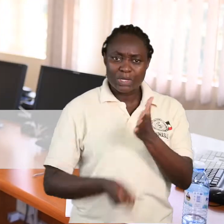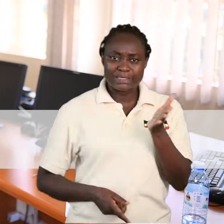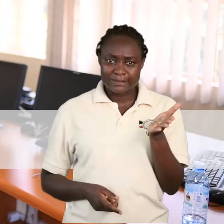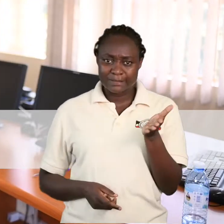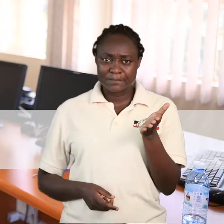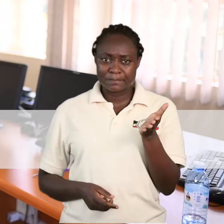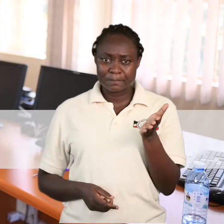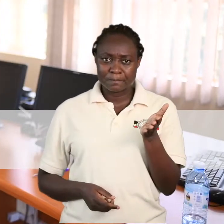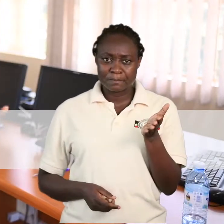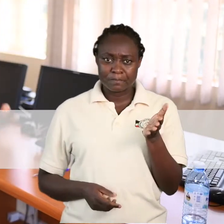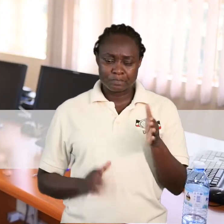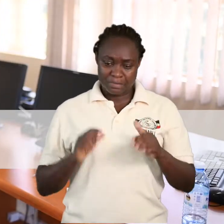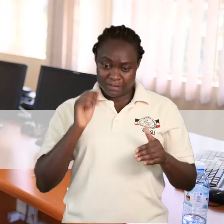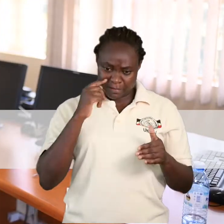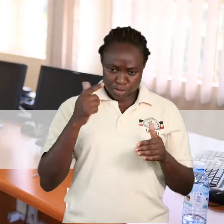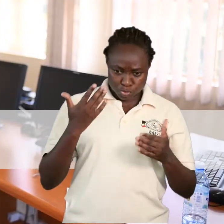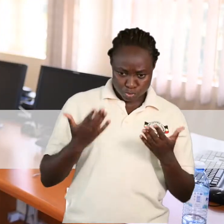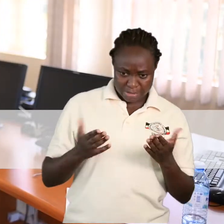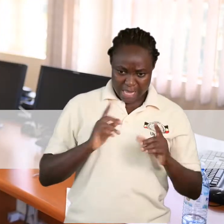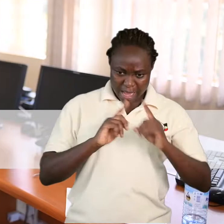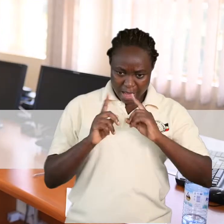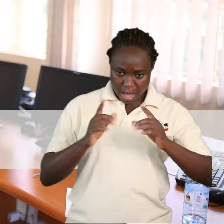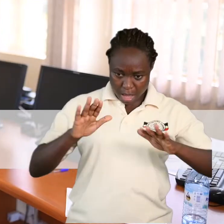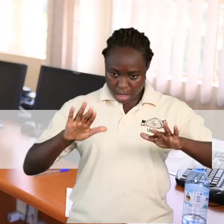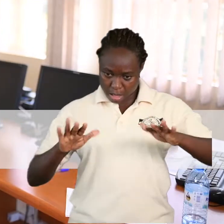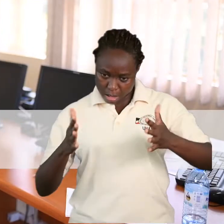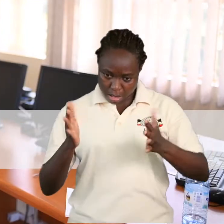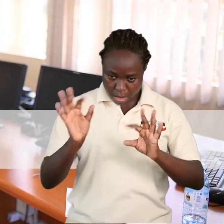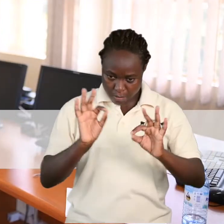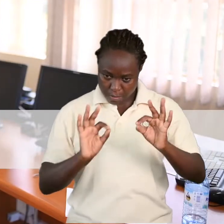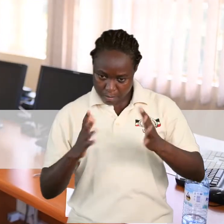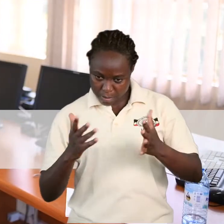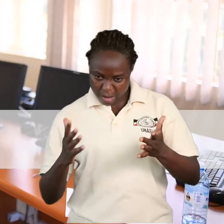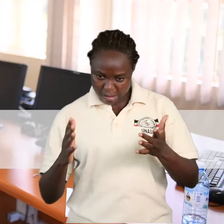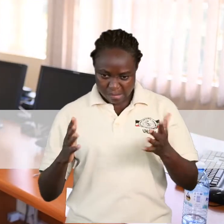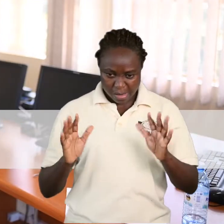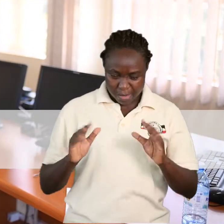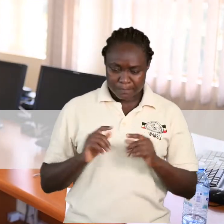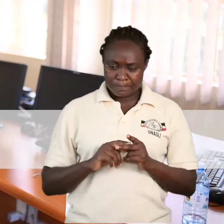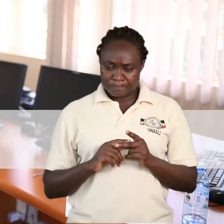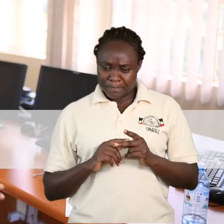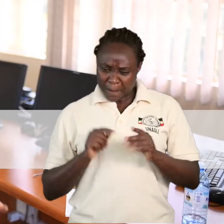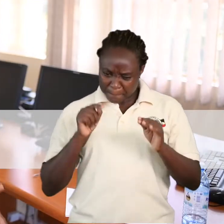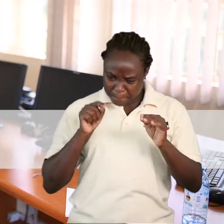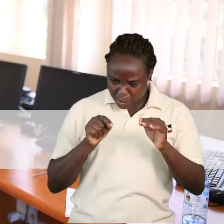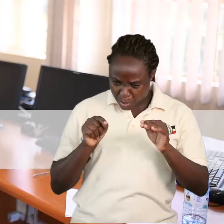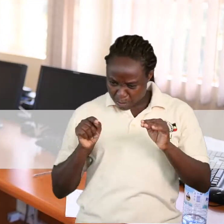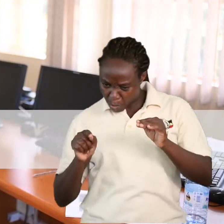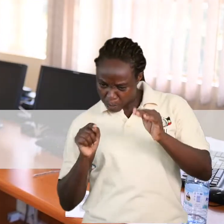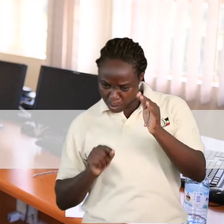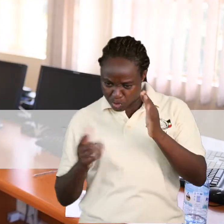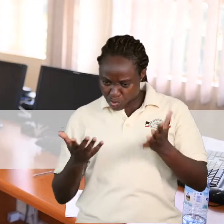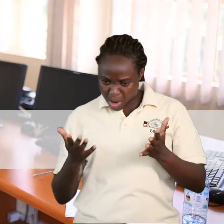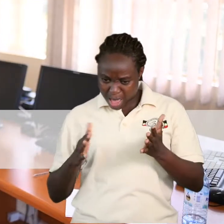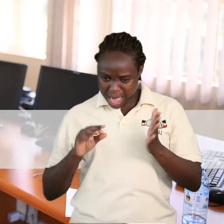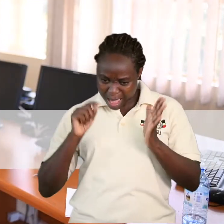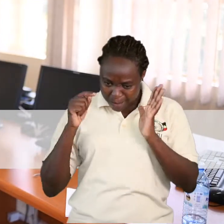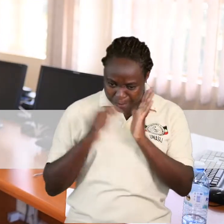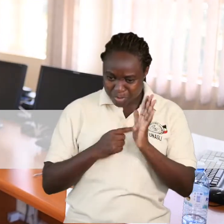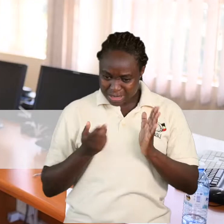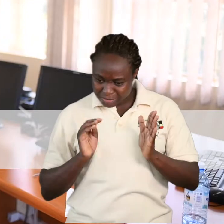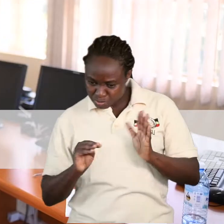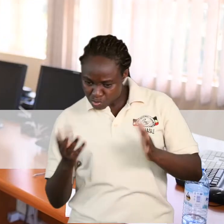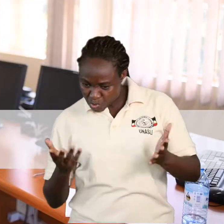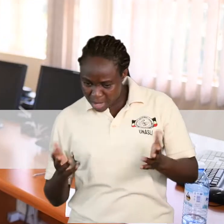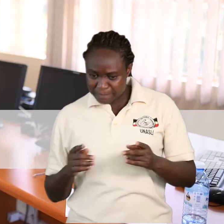You look at the way you have balanced the colors, the emphasis, the harmony. You ask even